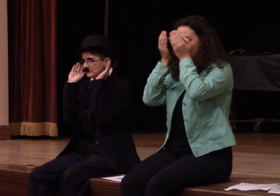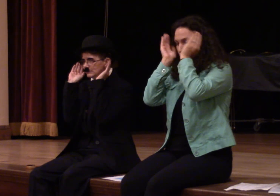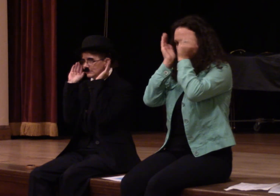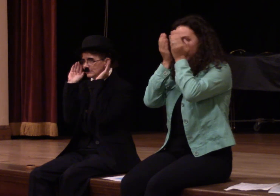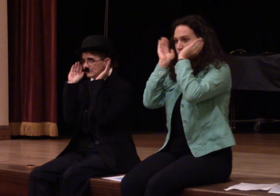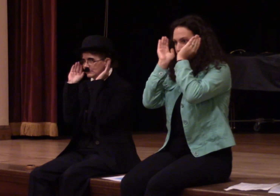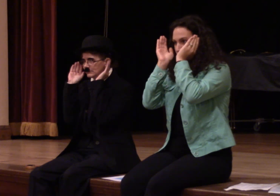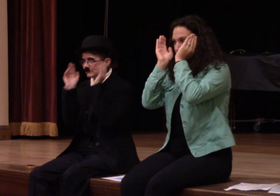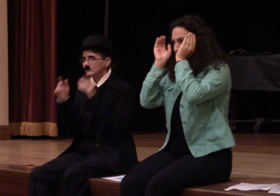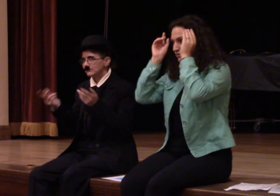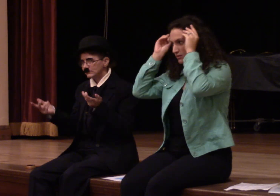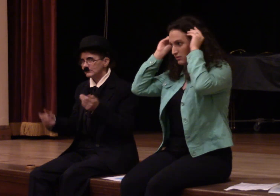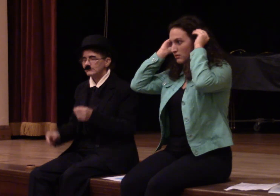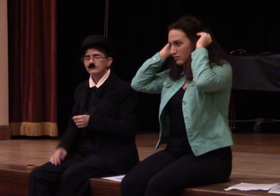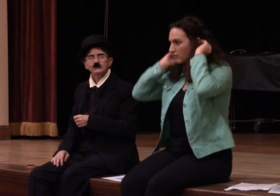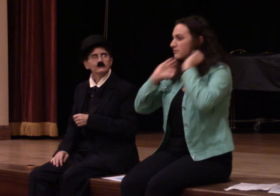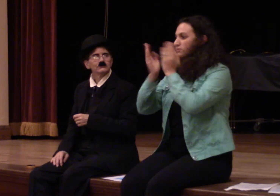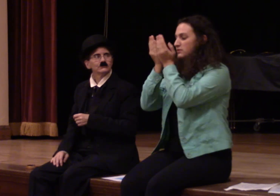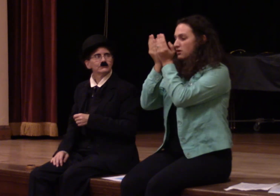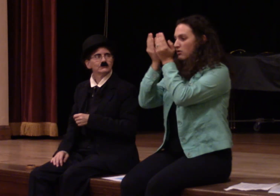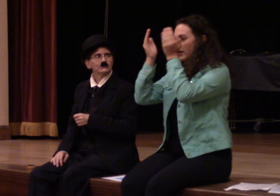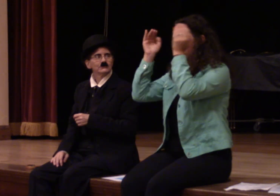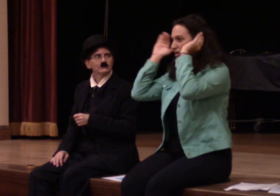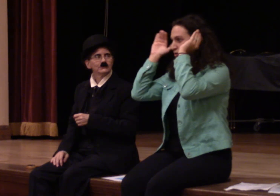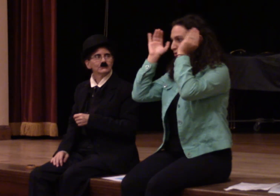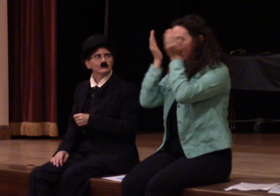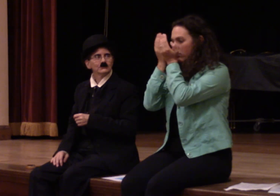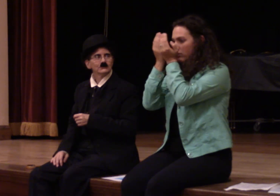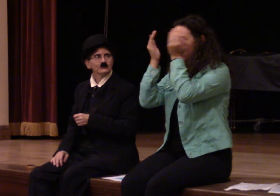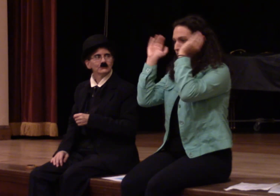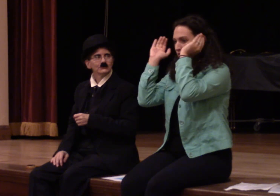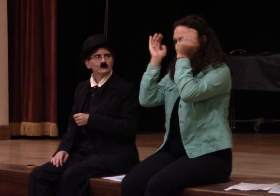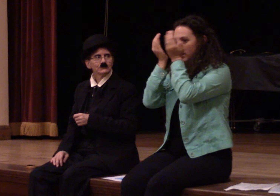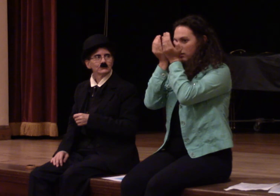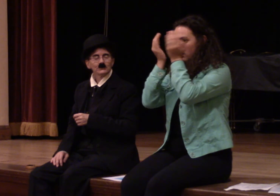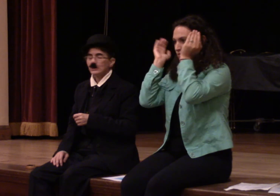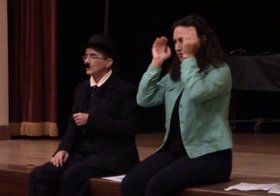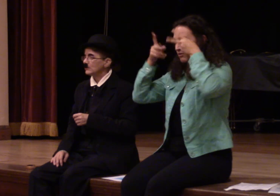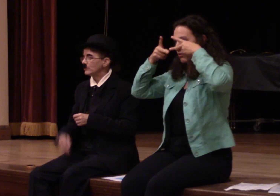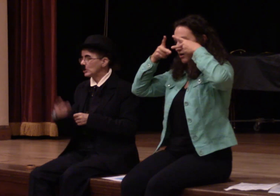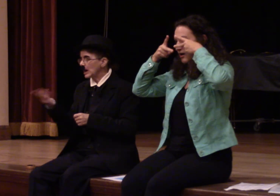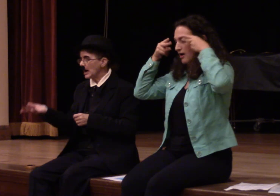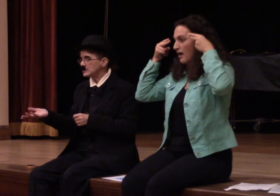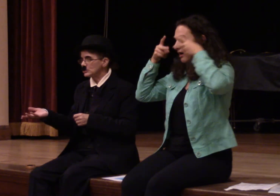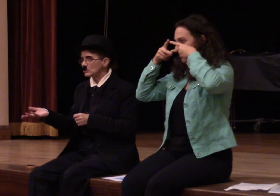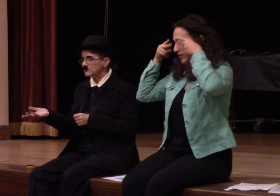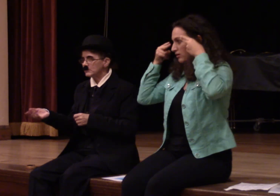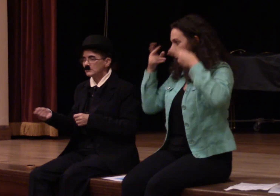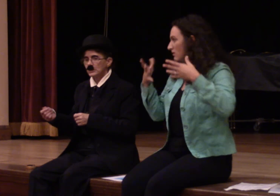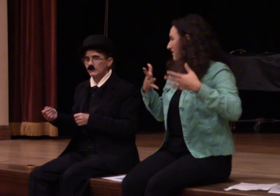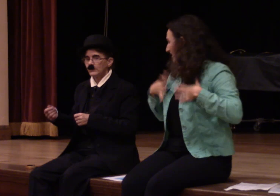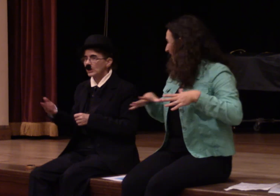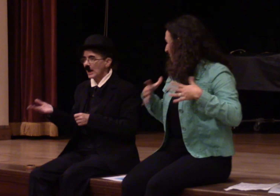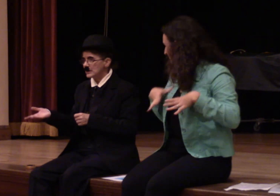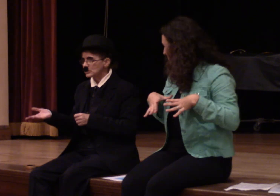Halloween. What's, okay. So like peekaboo, Halloween, or Vacation.